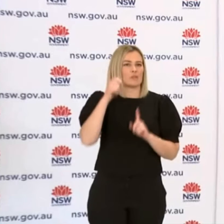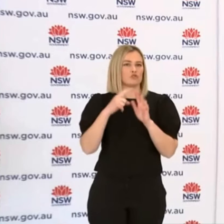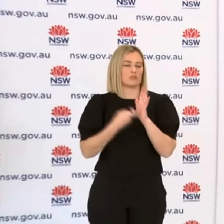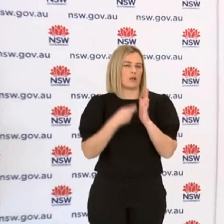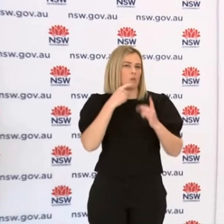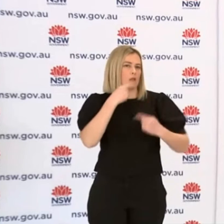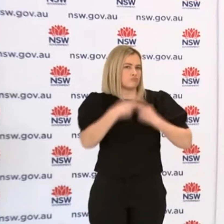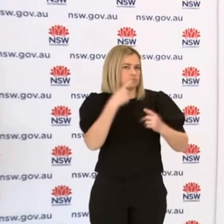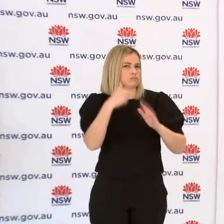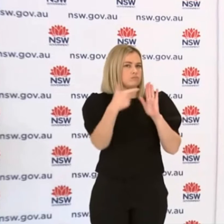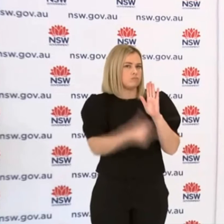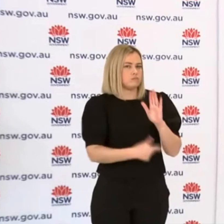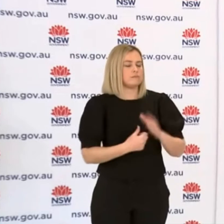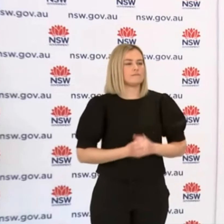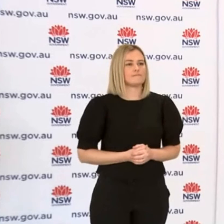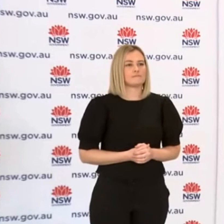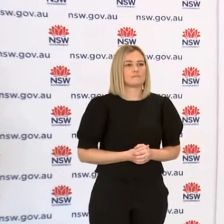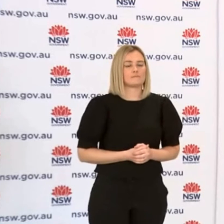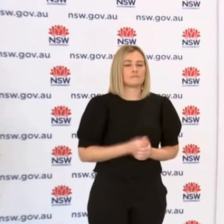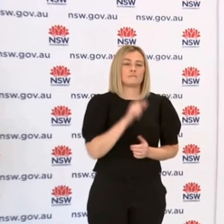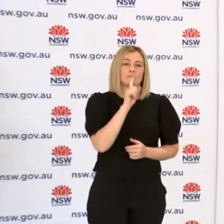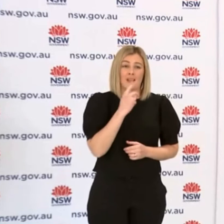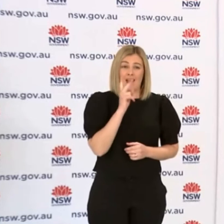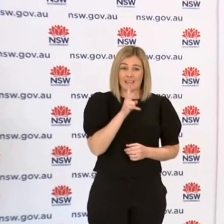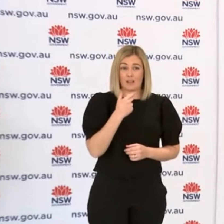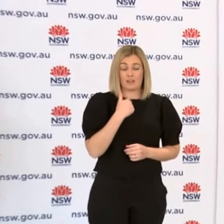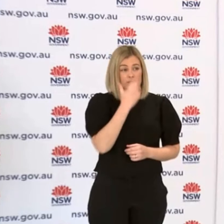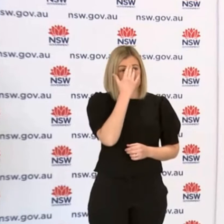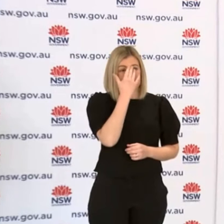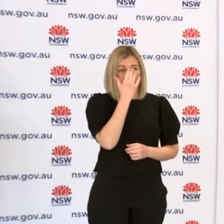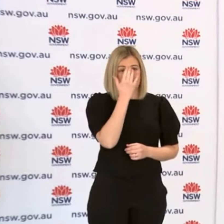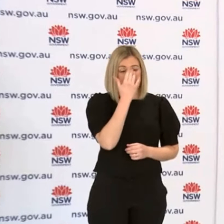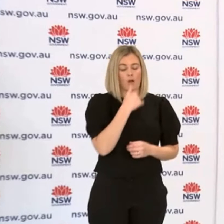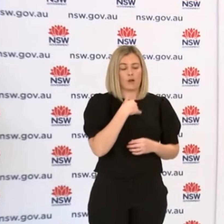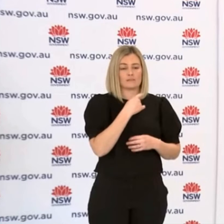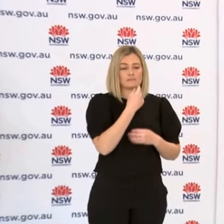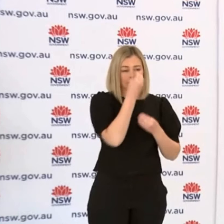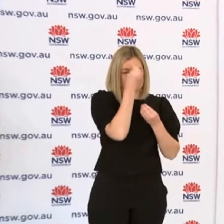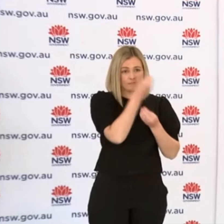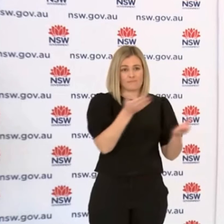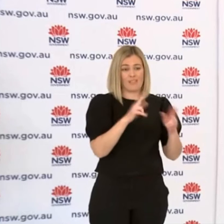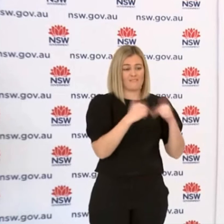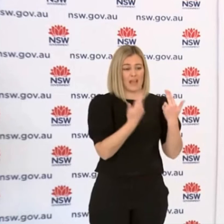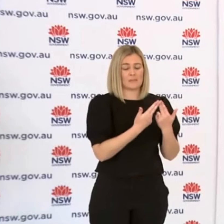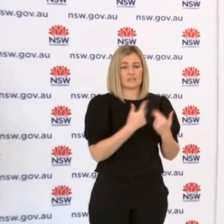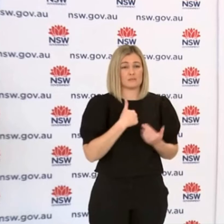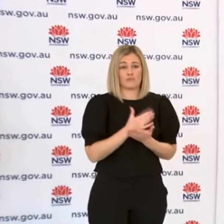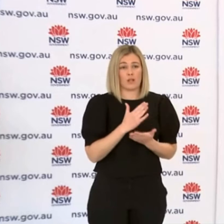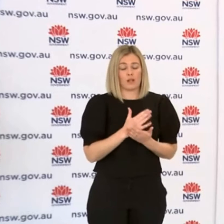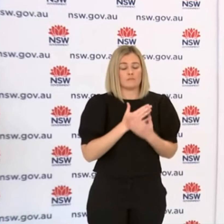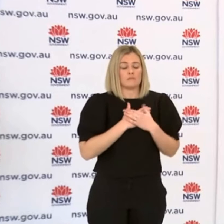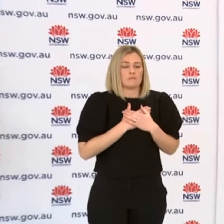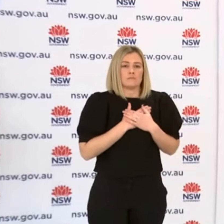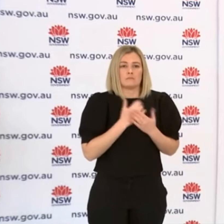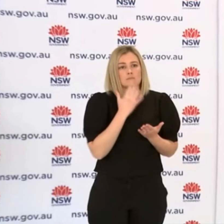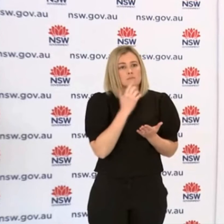about those. But I just want to say to each of the families, I can't imagine how you're feeling, but my condolences